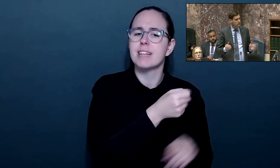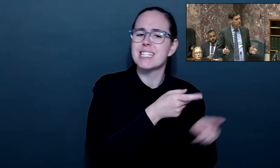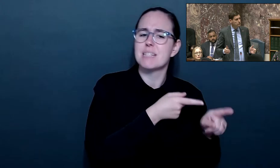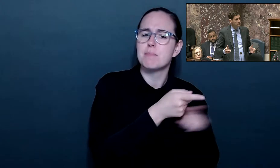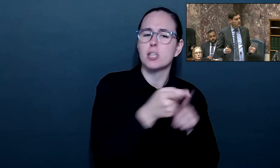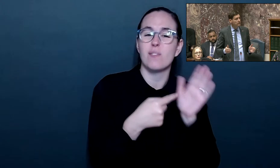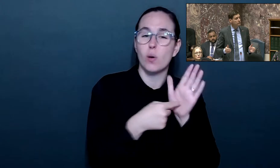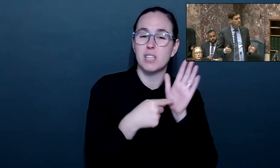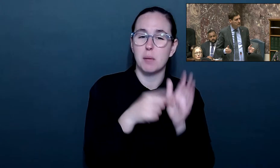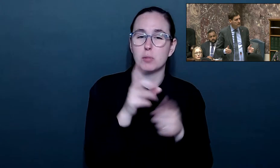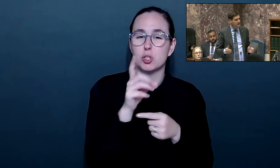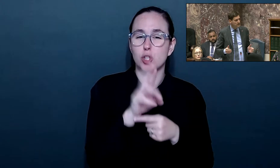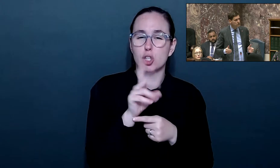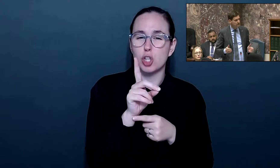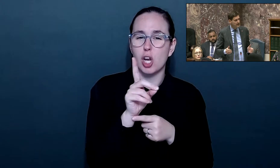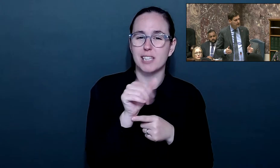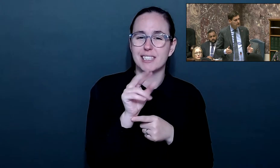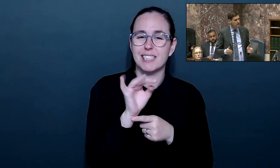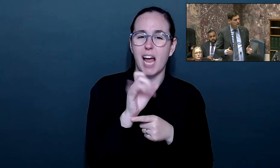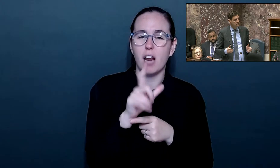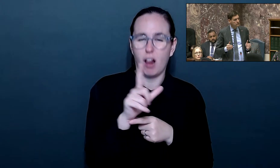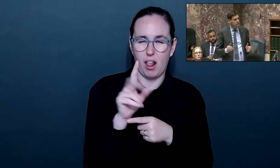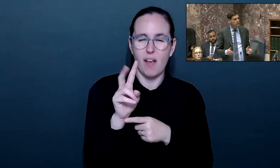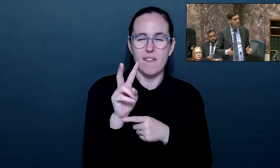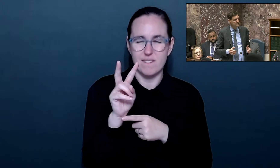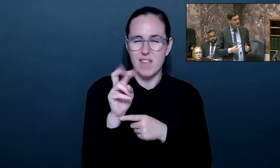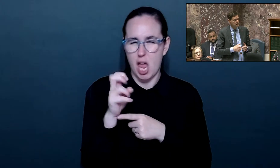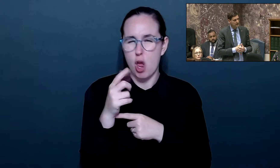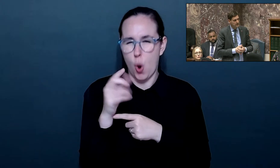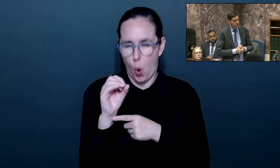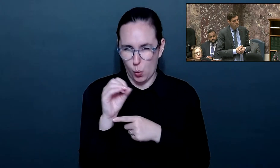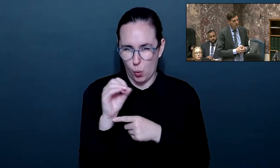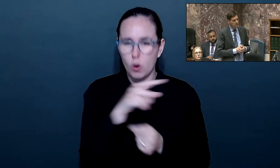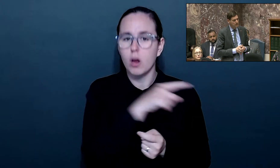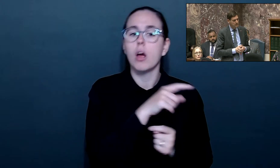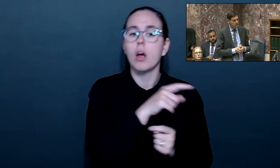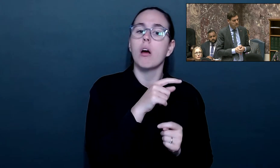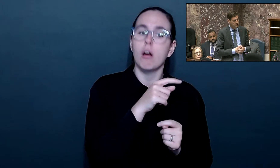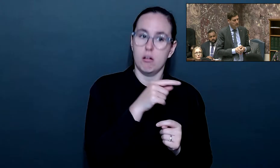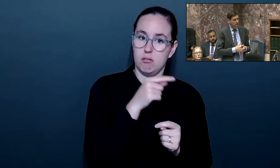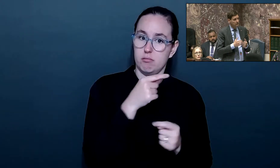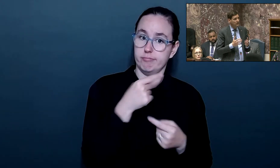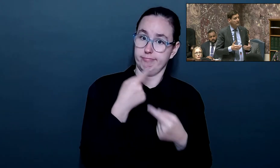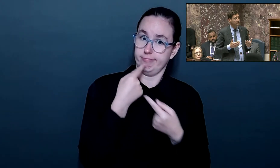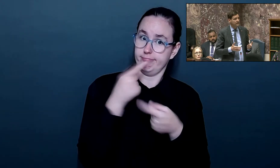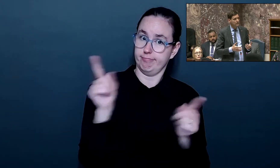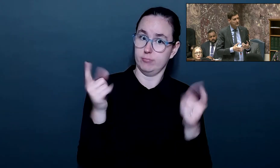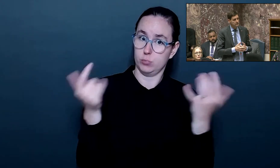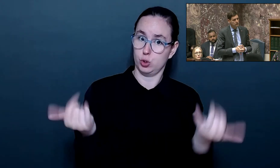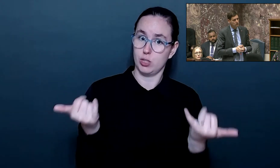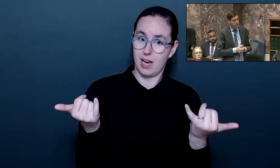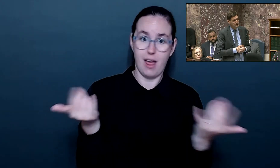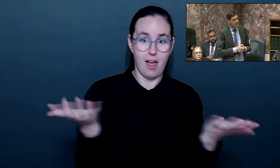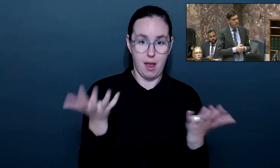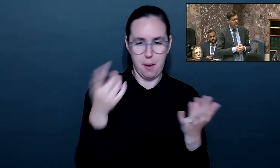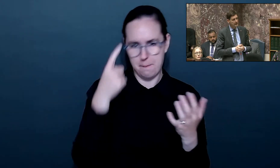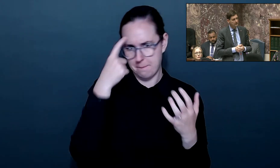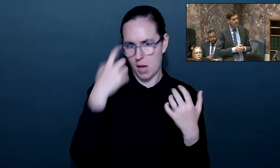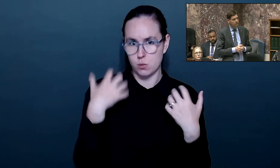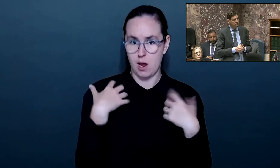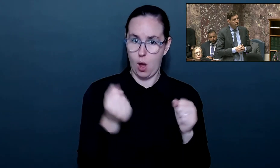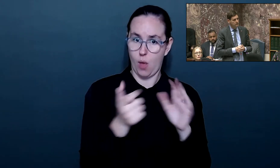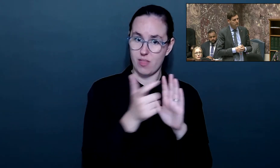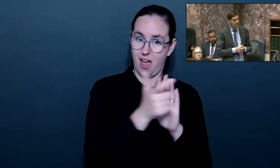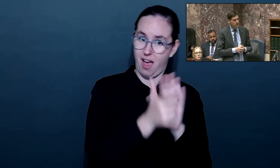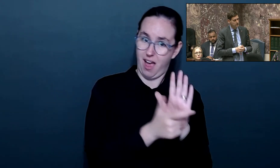today that we'll do a review and modernization of the Act to ensure it meets the expectations of British Columbians. We've held off on that because of a court challenge to the Act